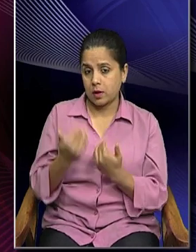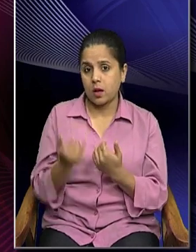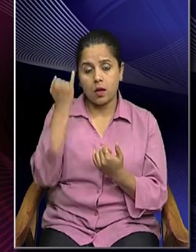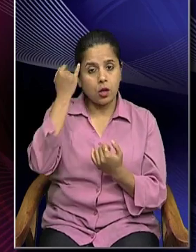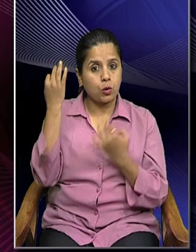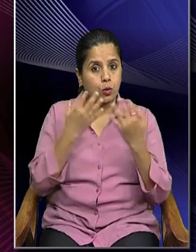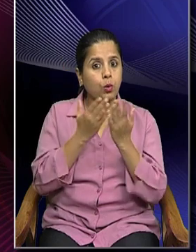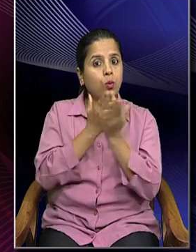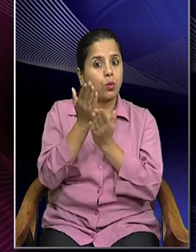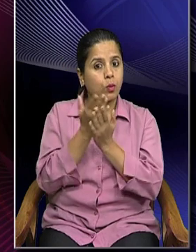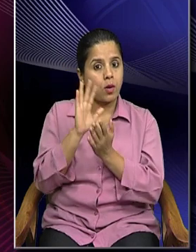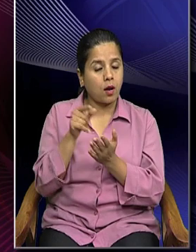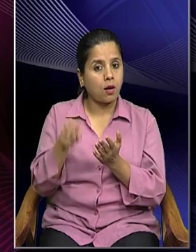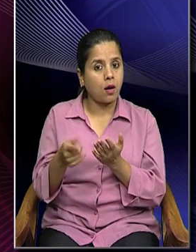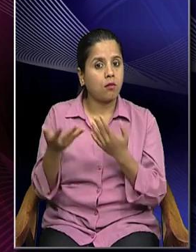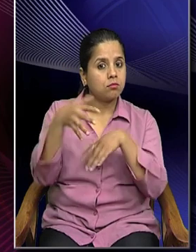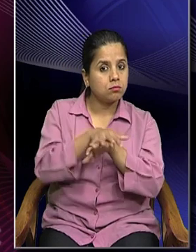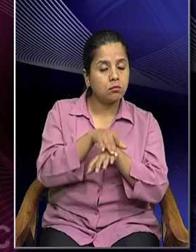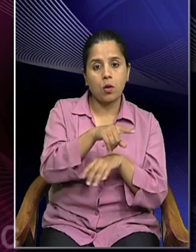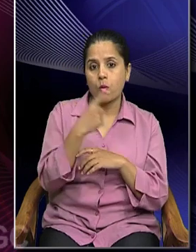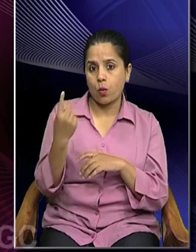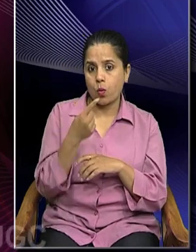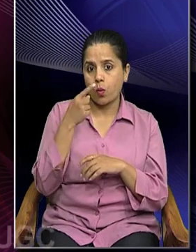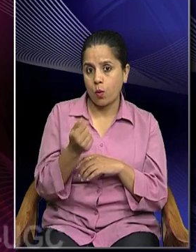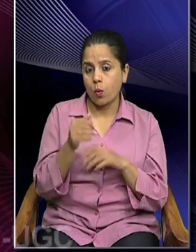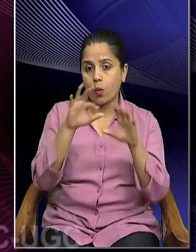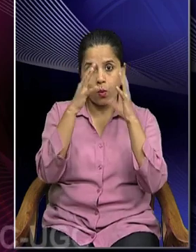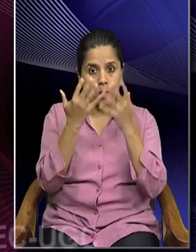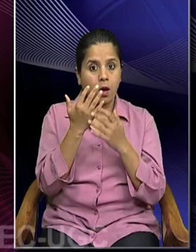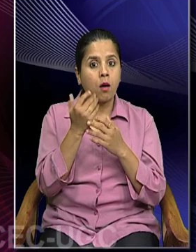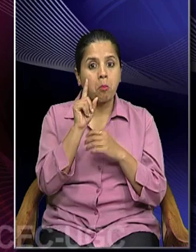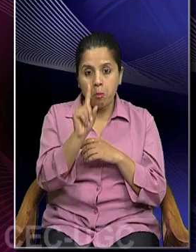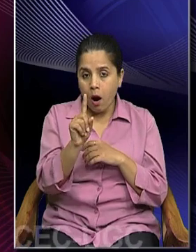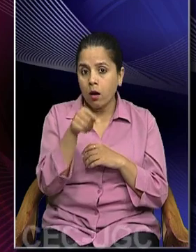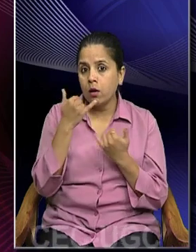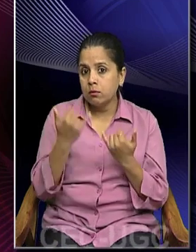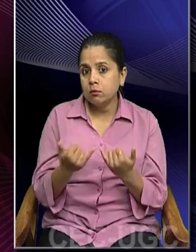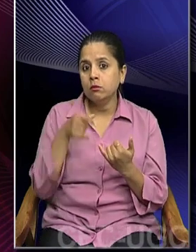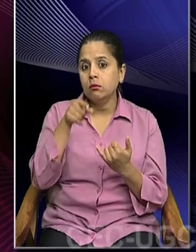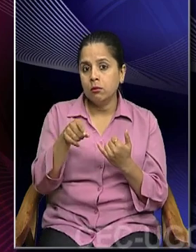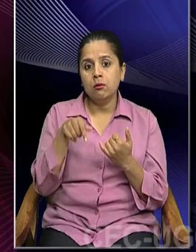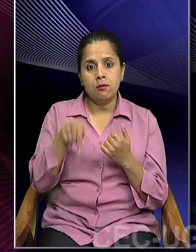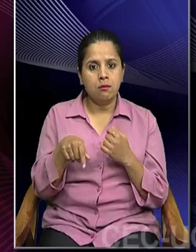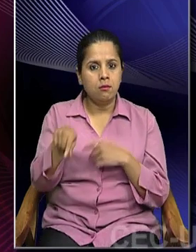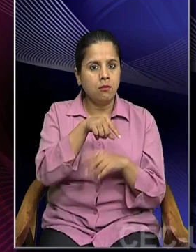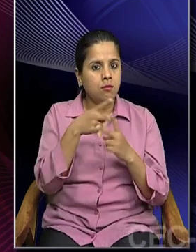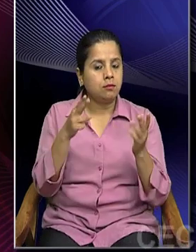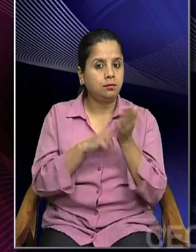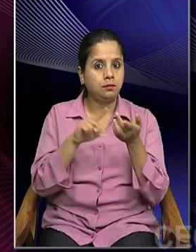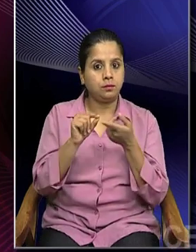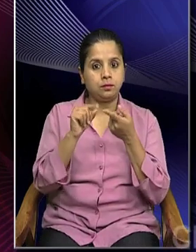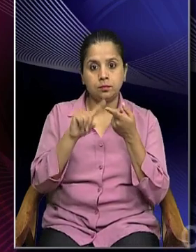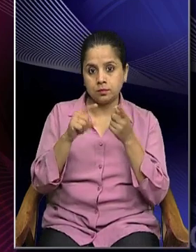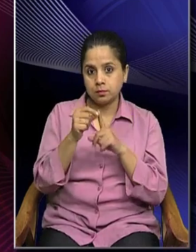assessment methods are being employed not only across the globe, but now after the advent of NEP